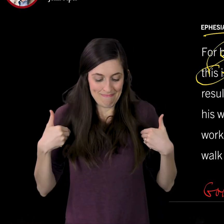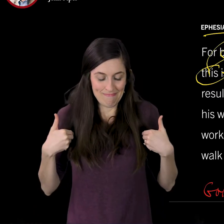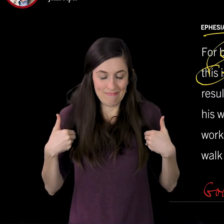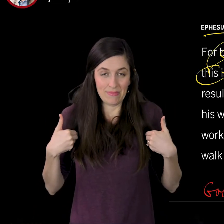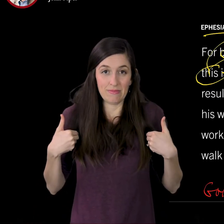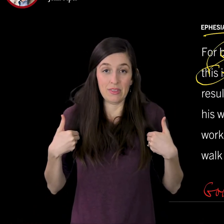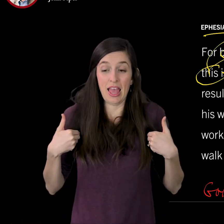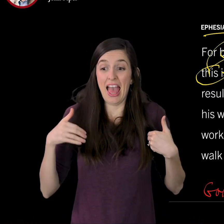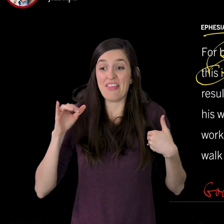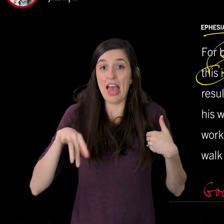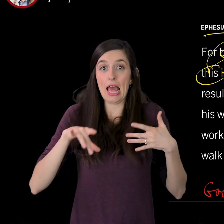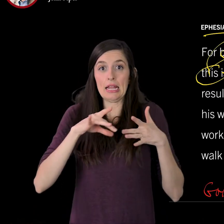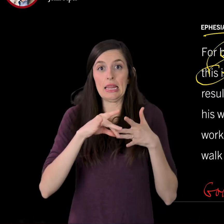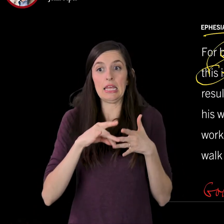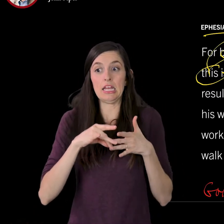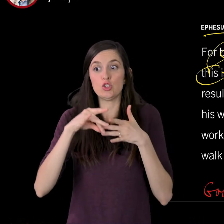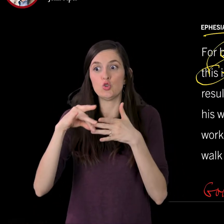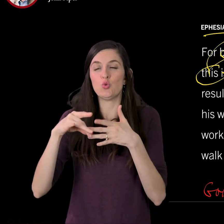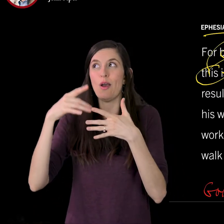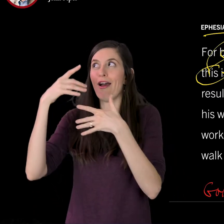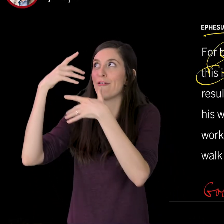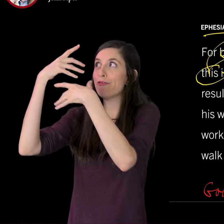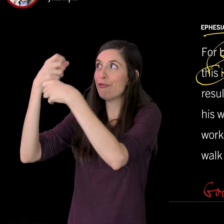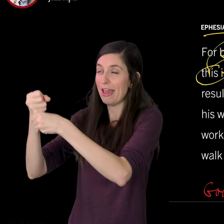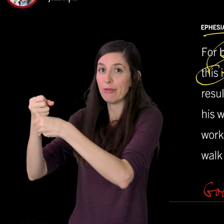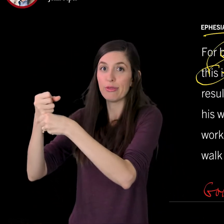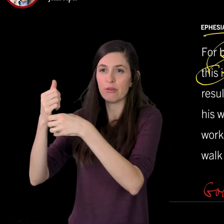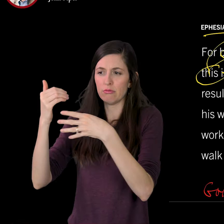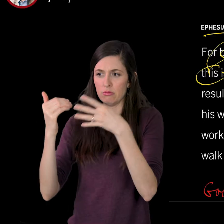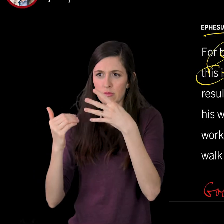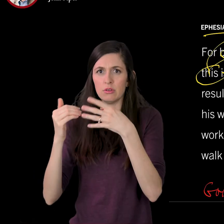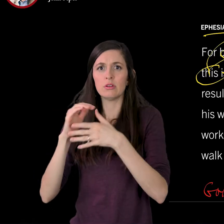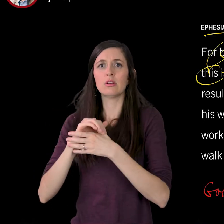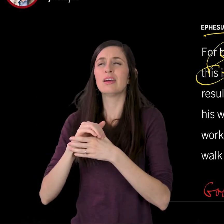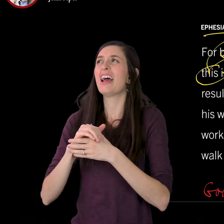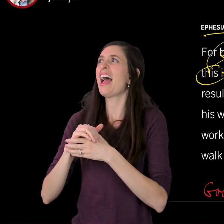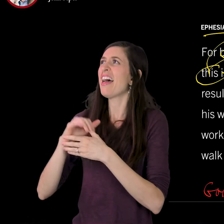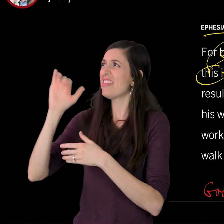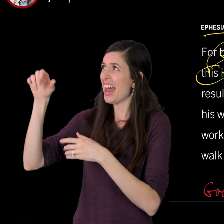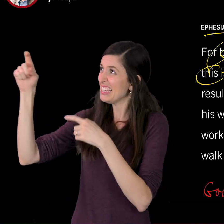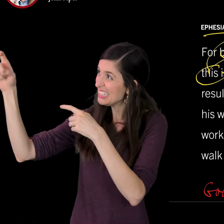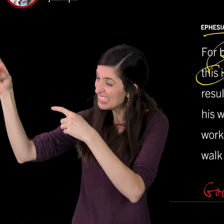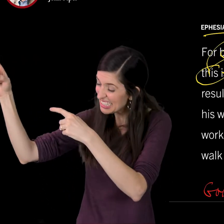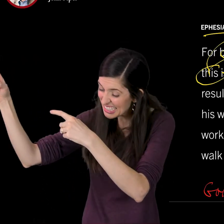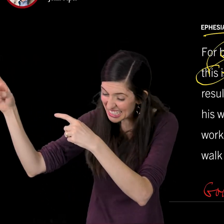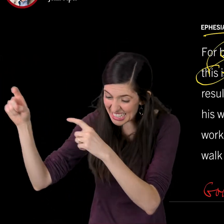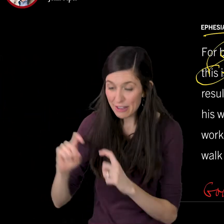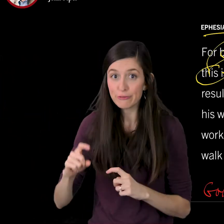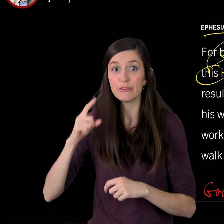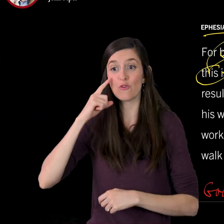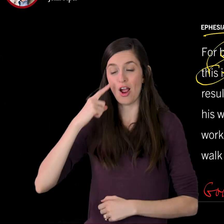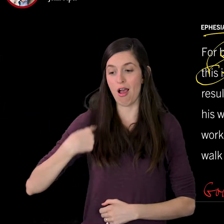leading to faith as a gift